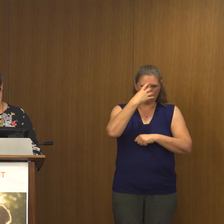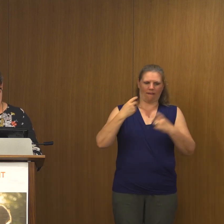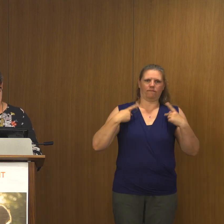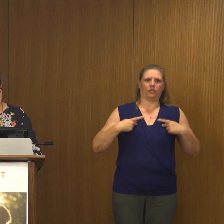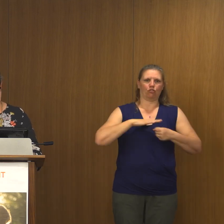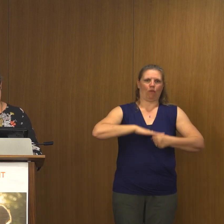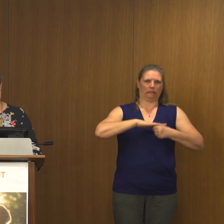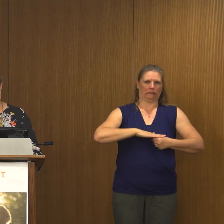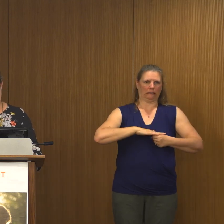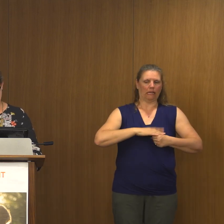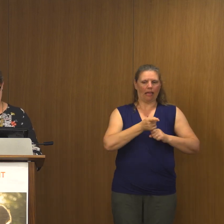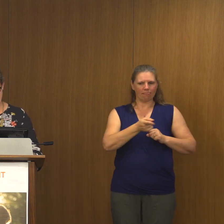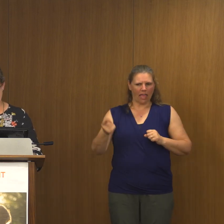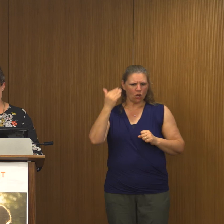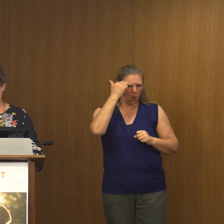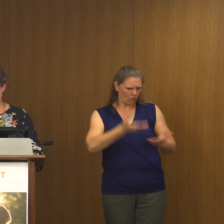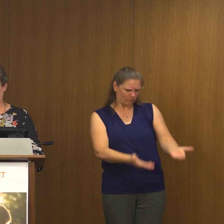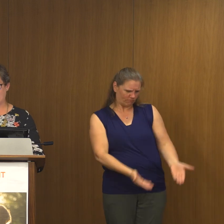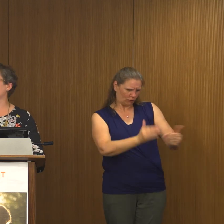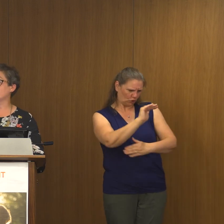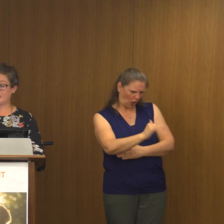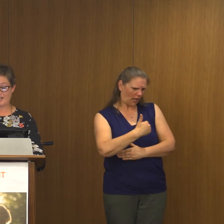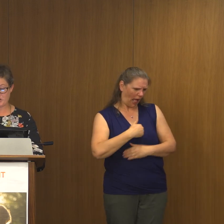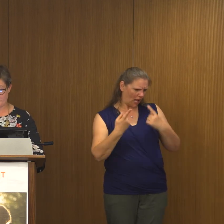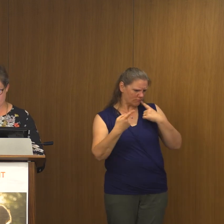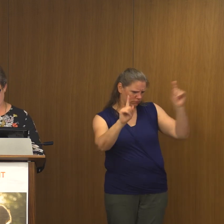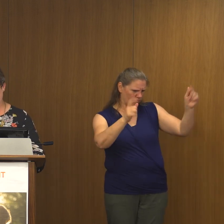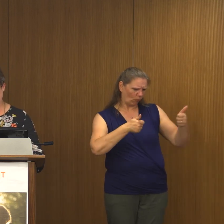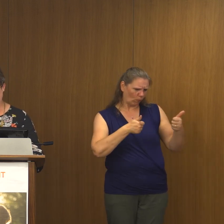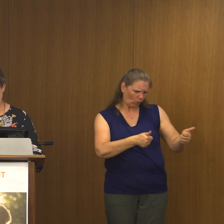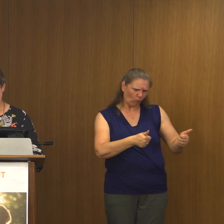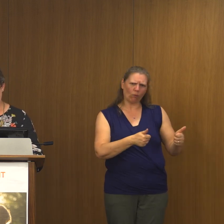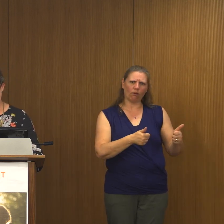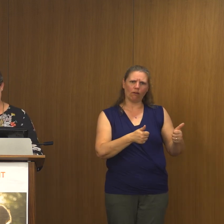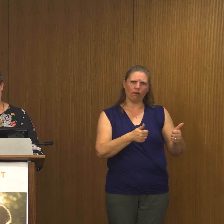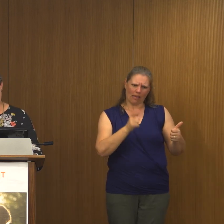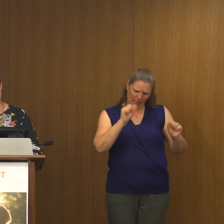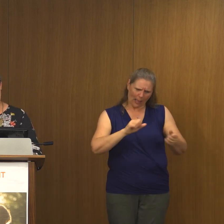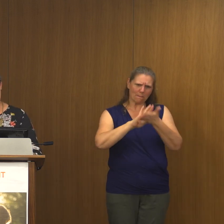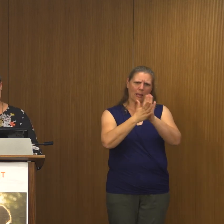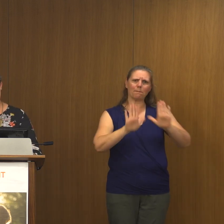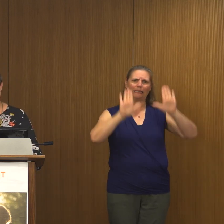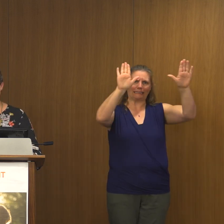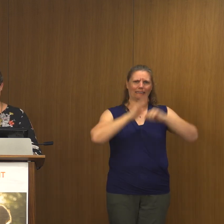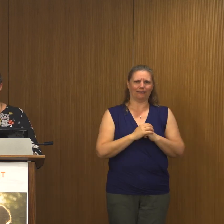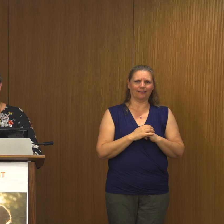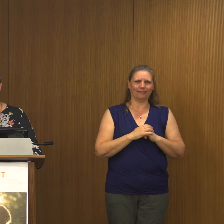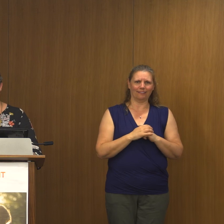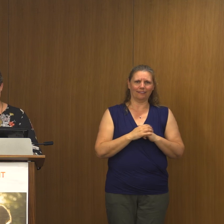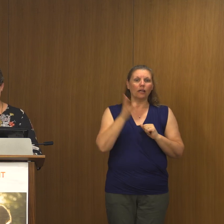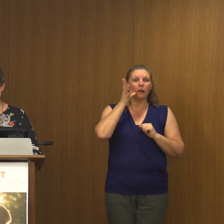and carry ideas as to what would help create one amazing generation of children. They mentor each other on